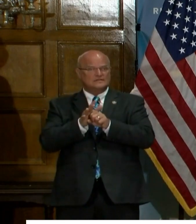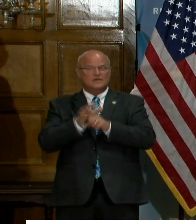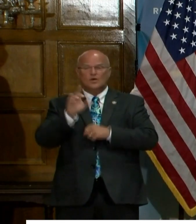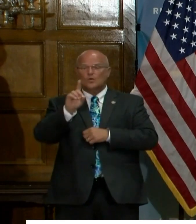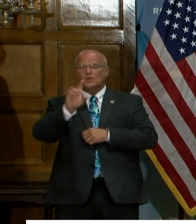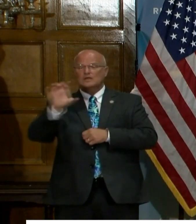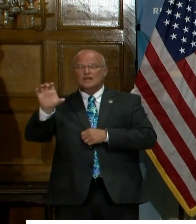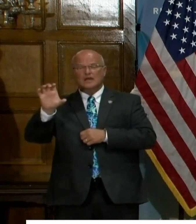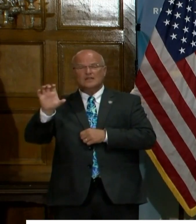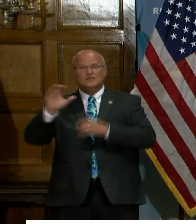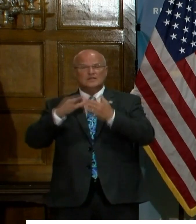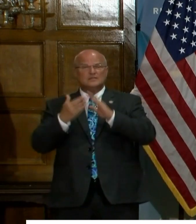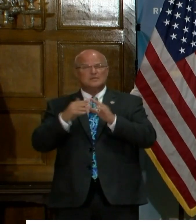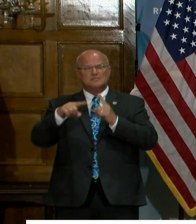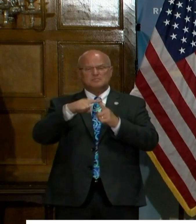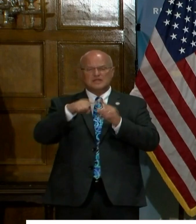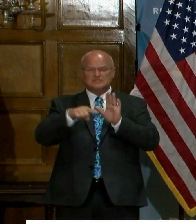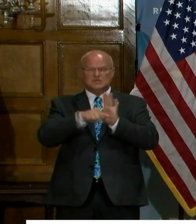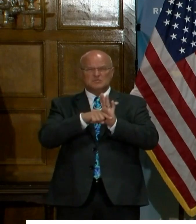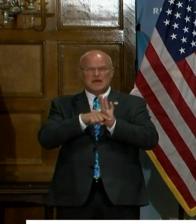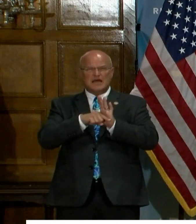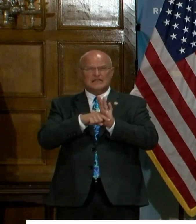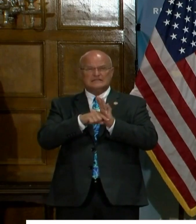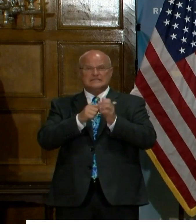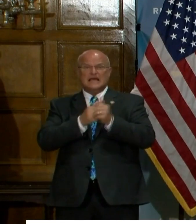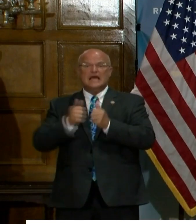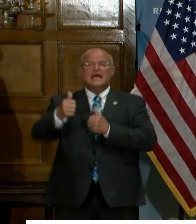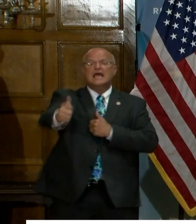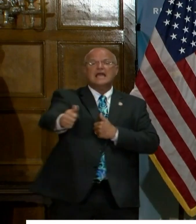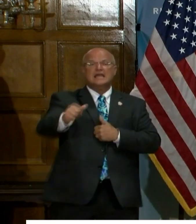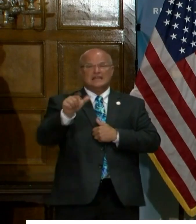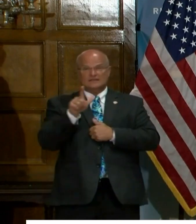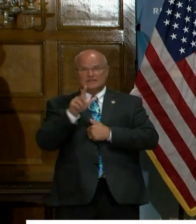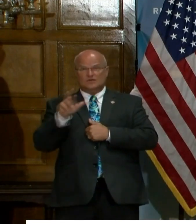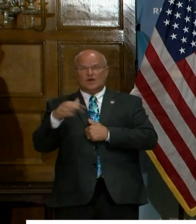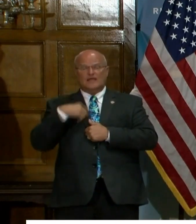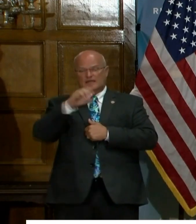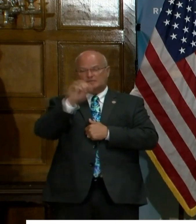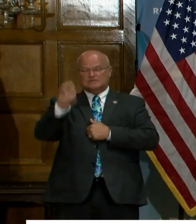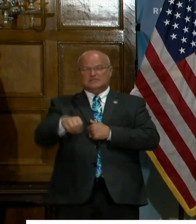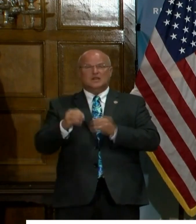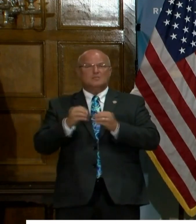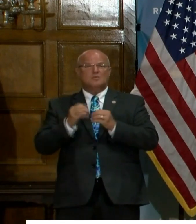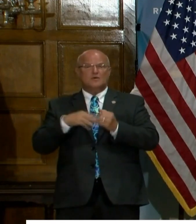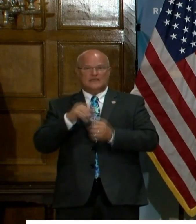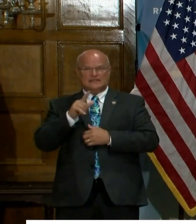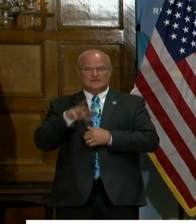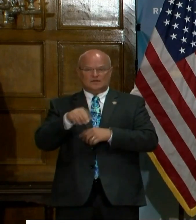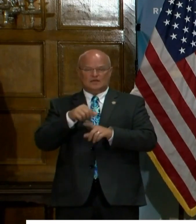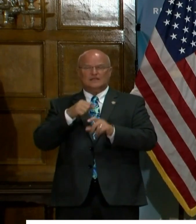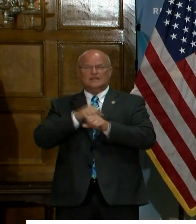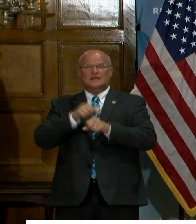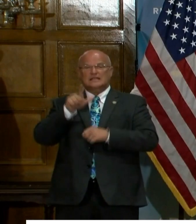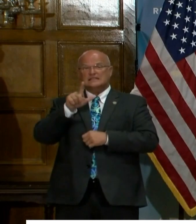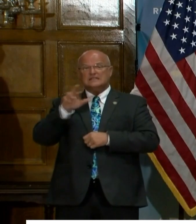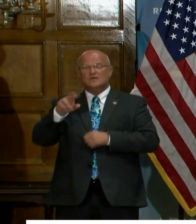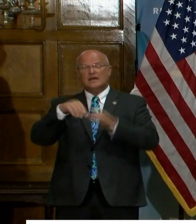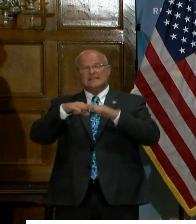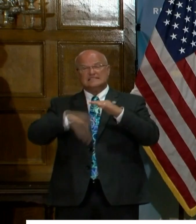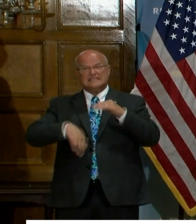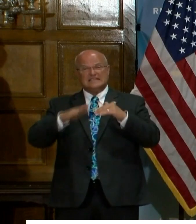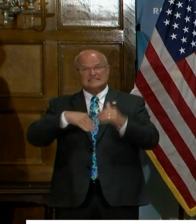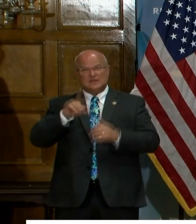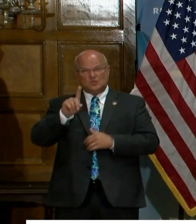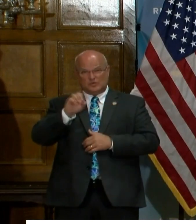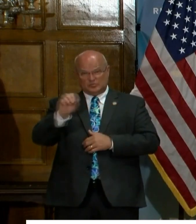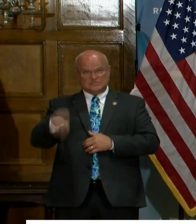100 communities, plus or minus, ahead of Little Rock that have the proportion of their population that's been affected. Little Rock is actually less than